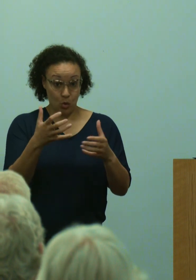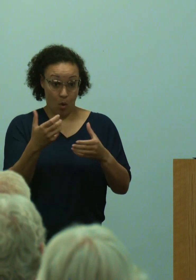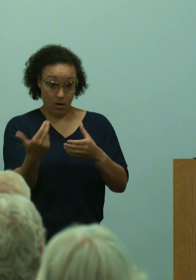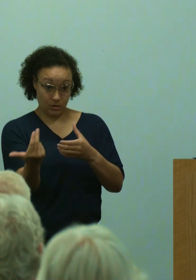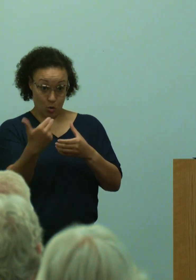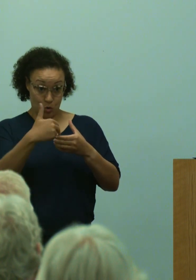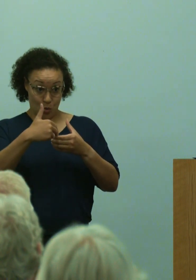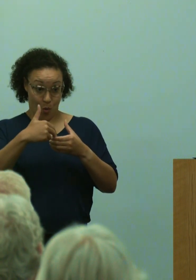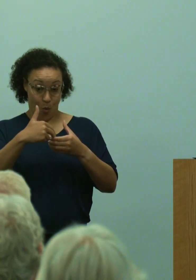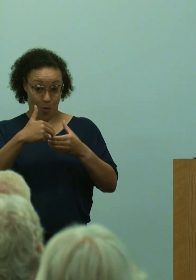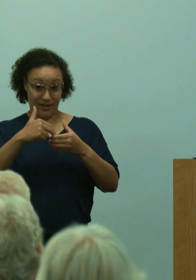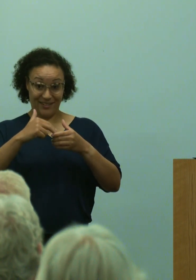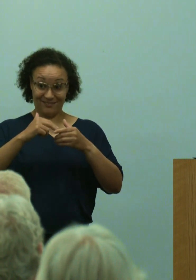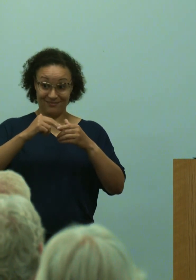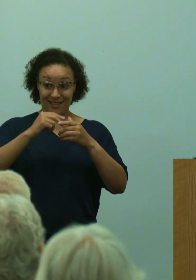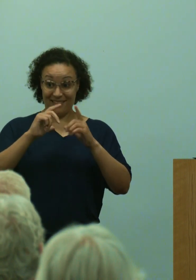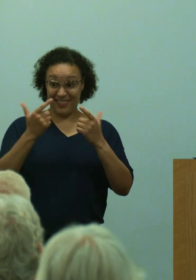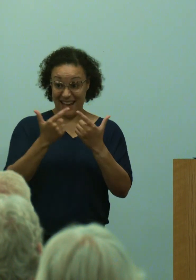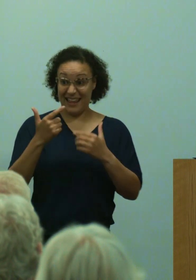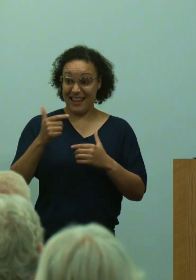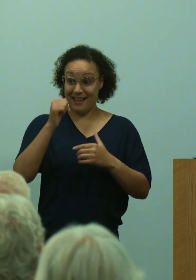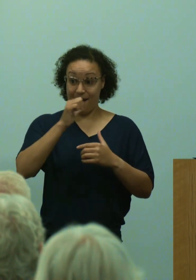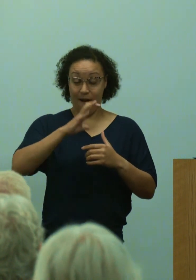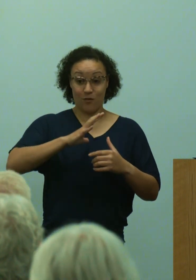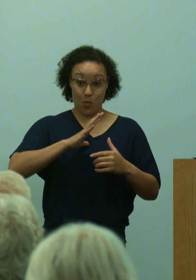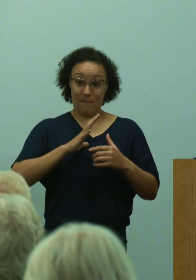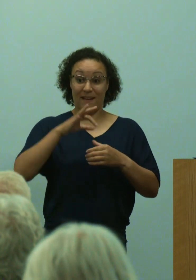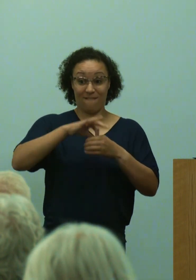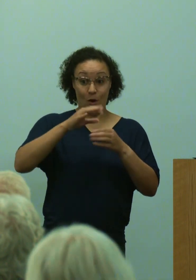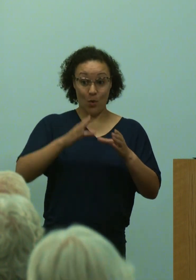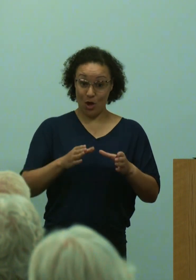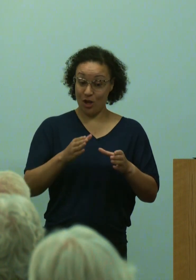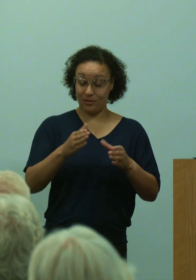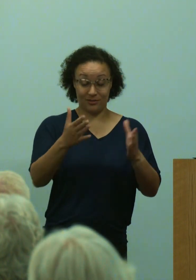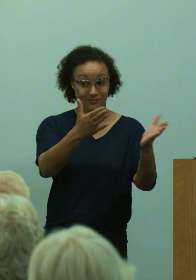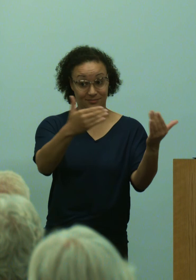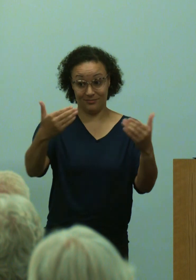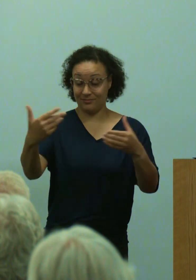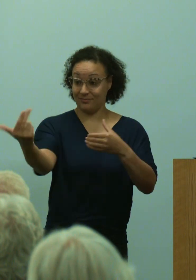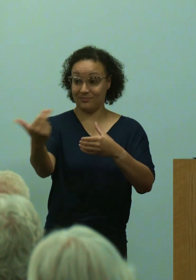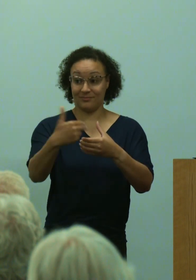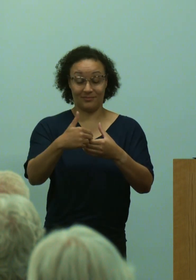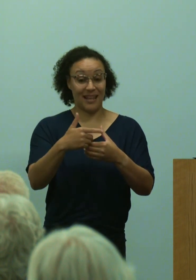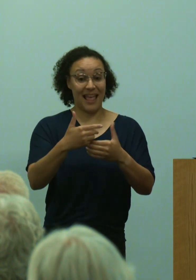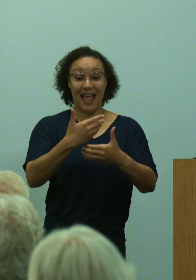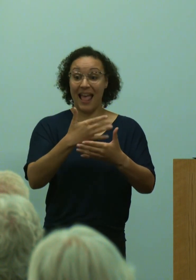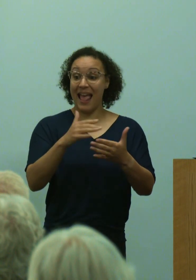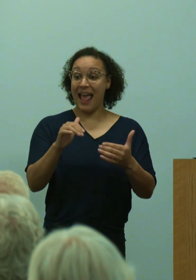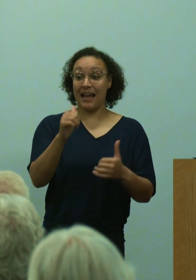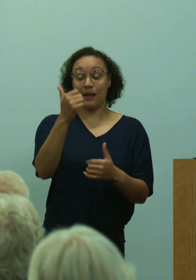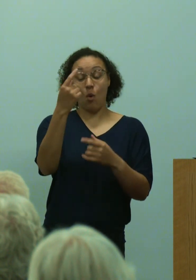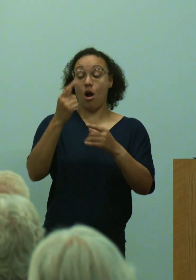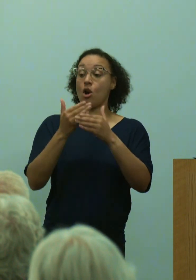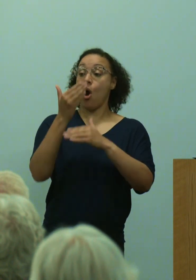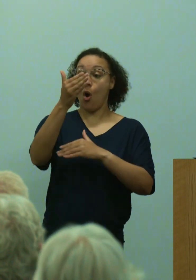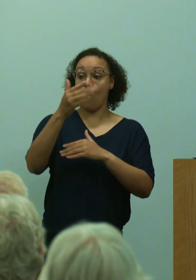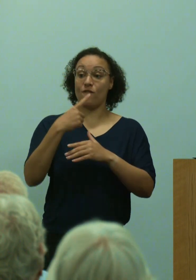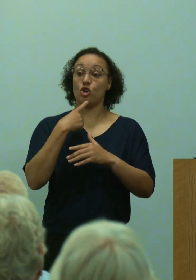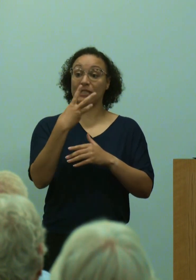Voters, we would love to have you join us. The League of Women Voters is open to anyone who is over the age of